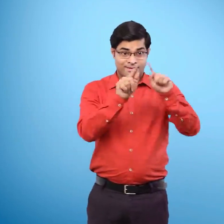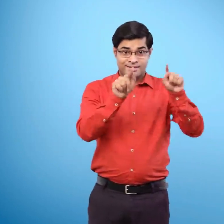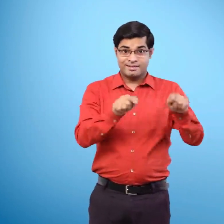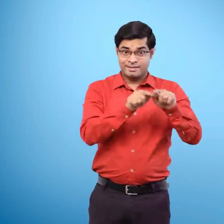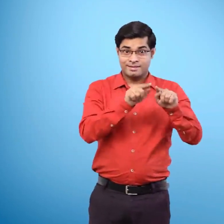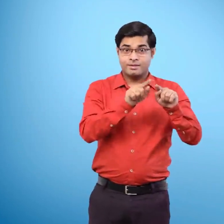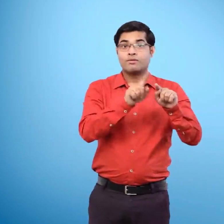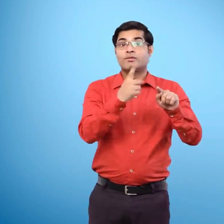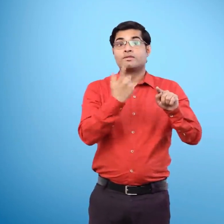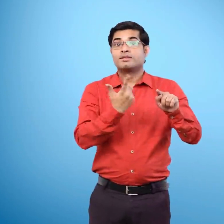Box 1.